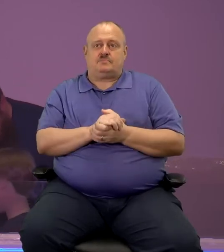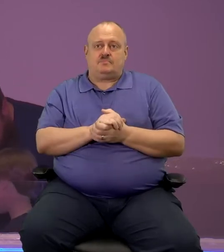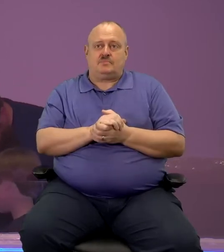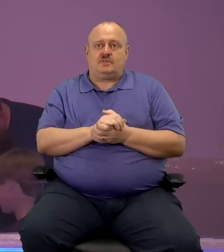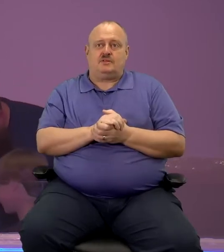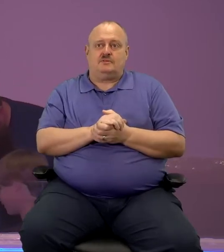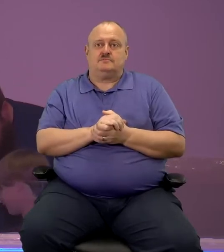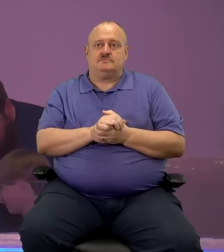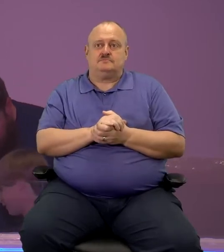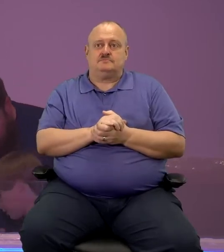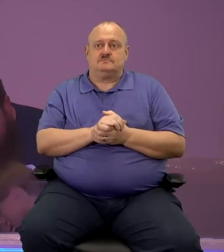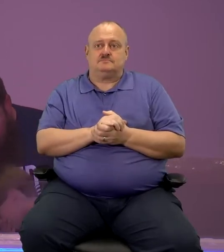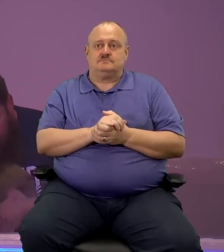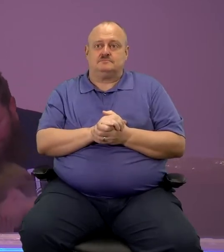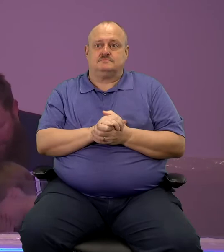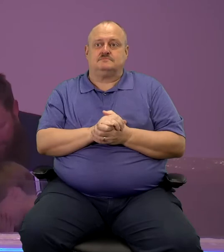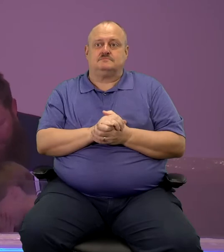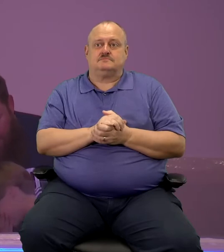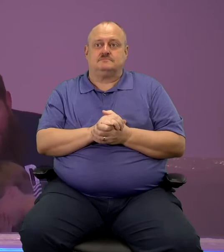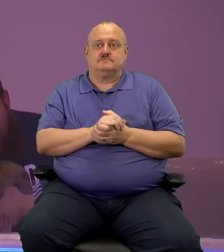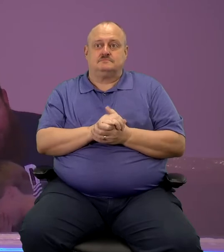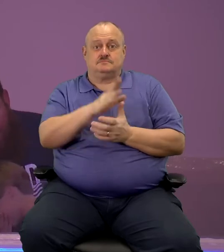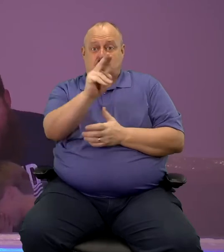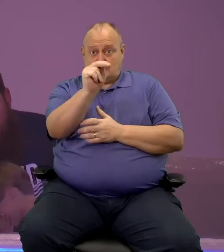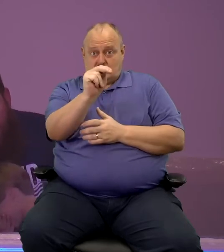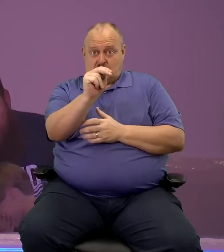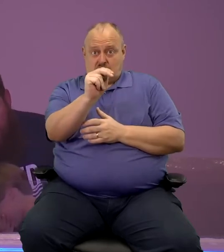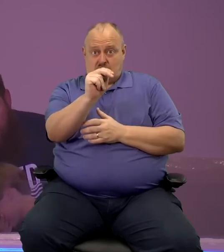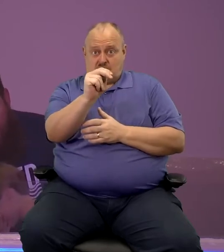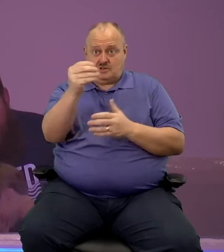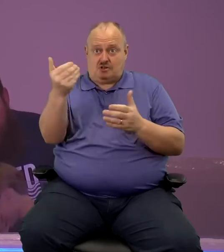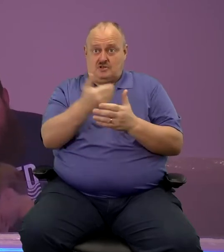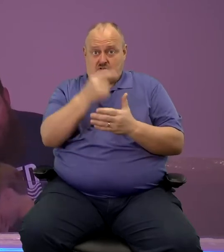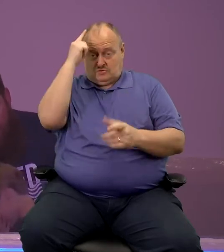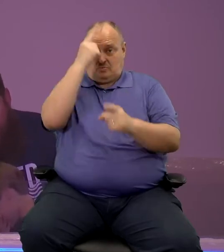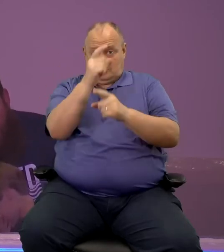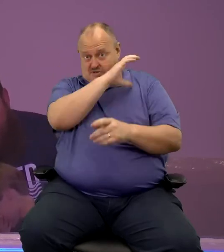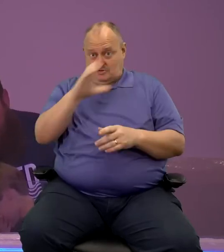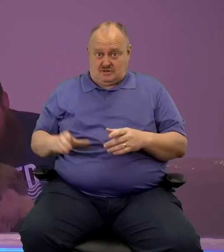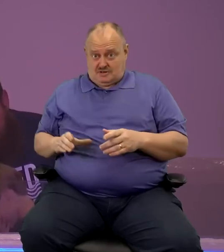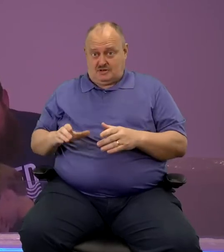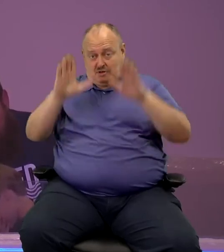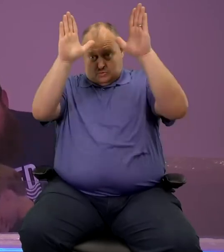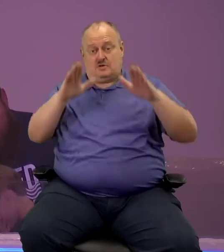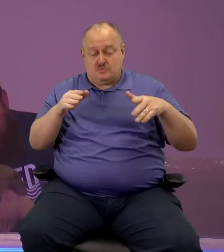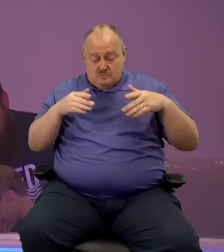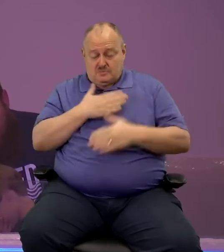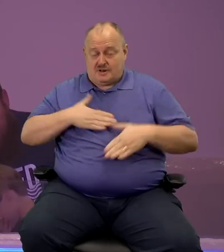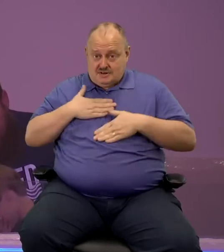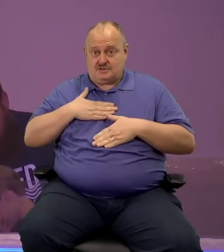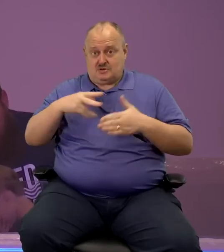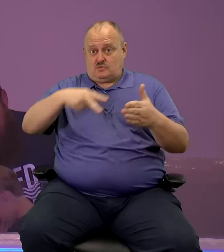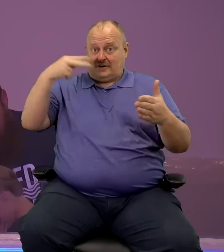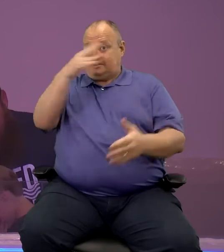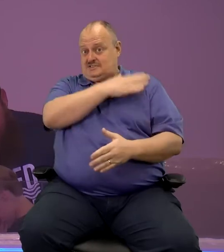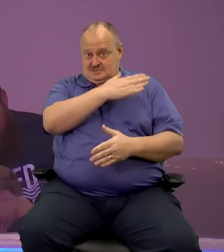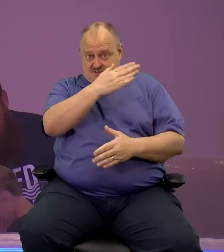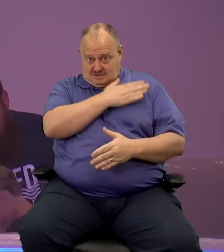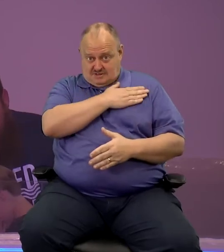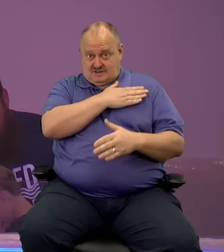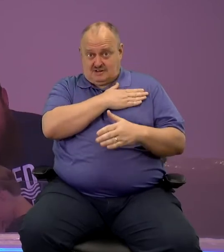arms. Remember, block your nose. Bryant, as my new brother in Christ, it gives me great pleasure on this Resurrection Sunday